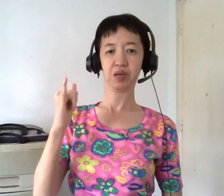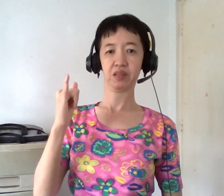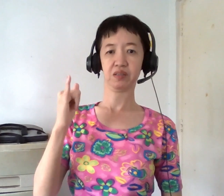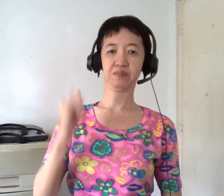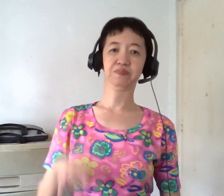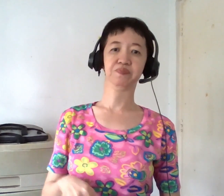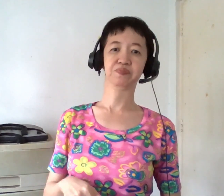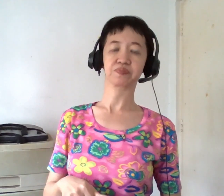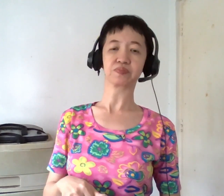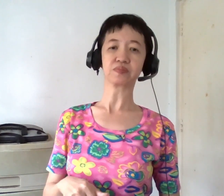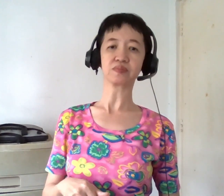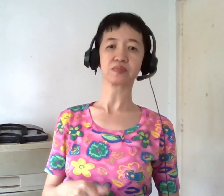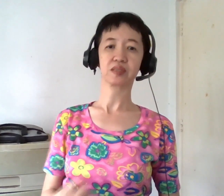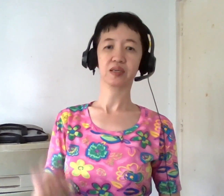grandmother.